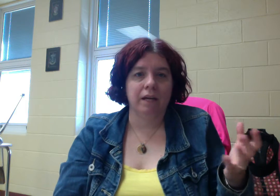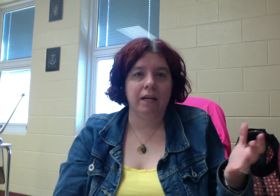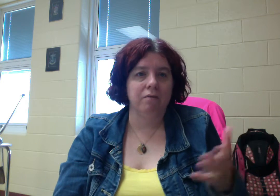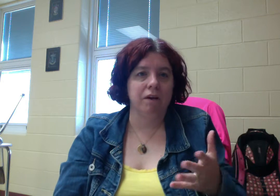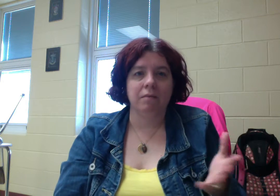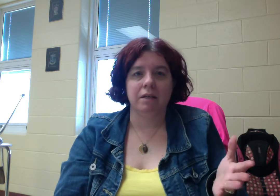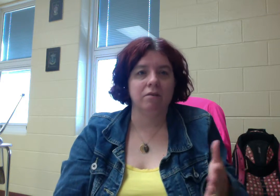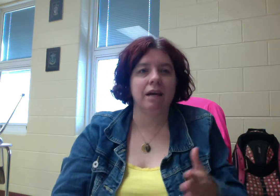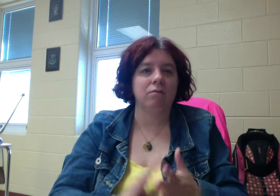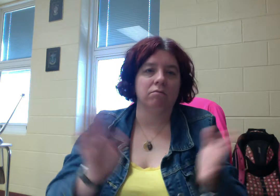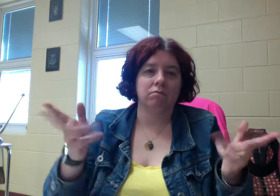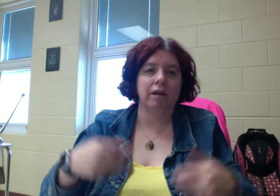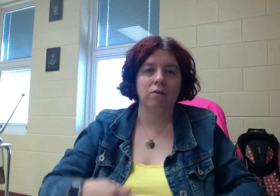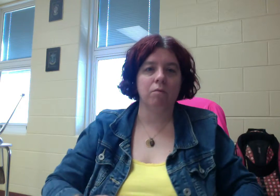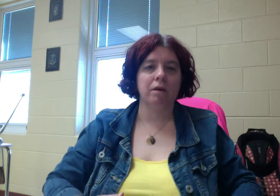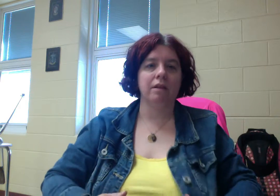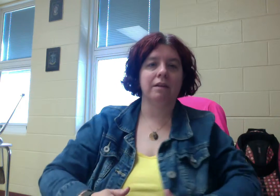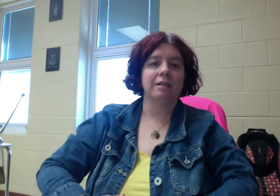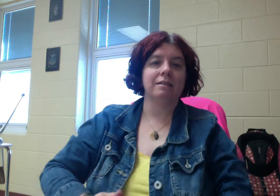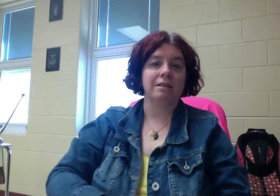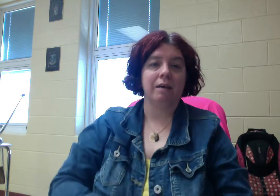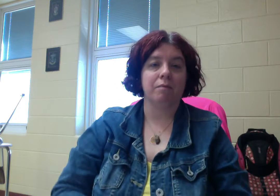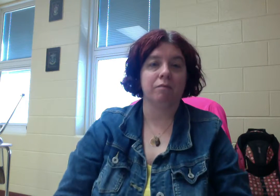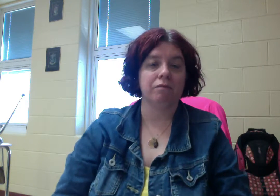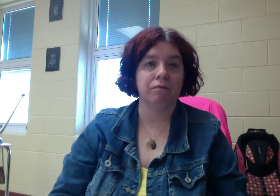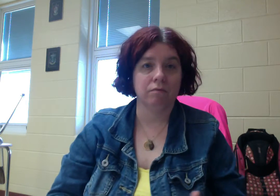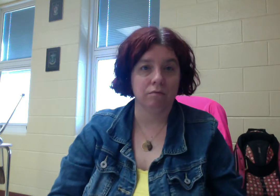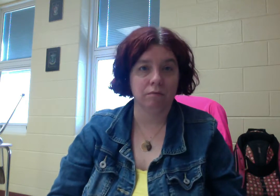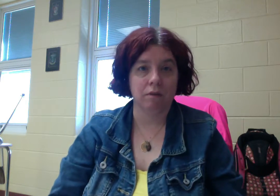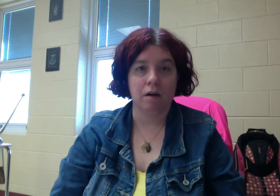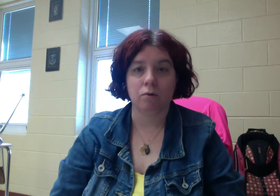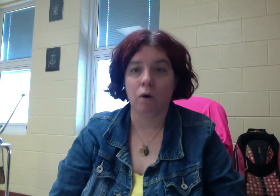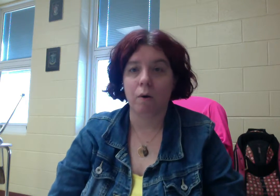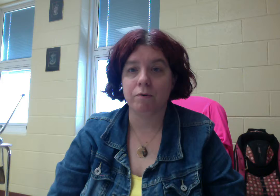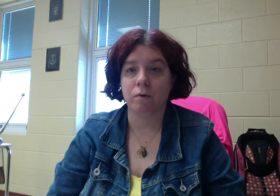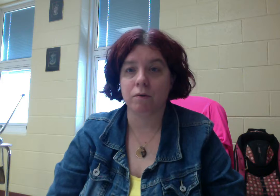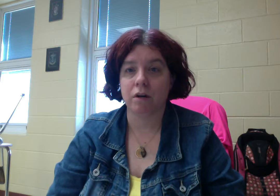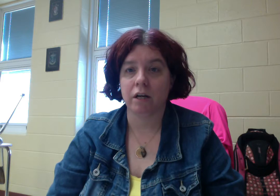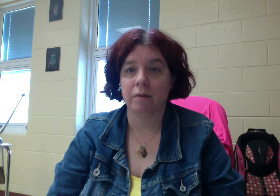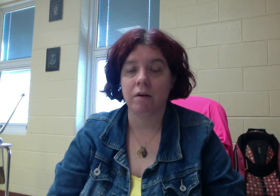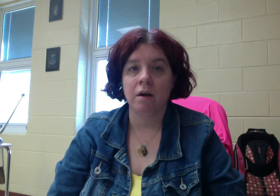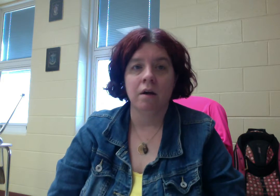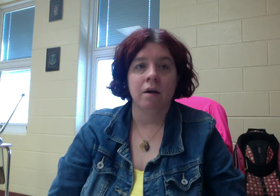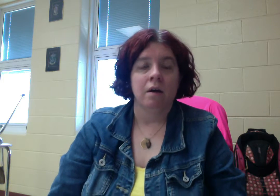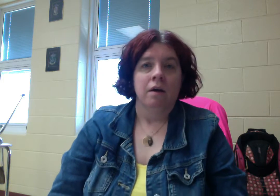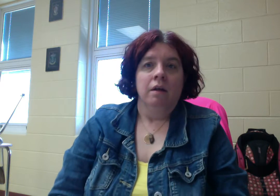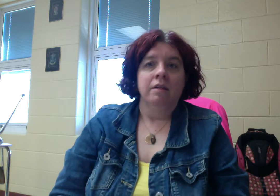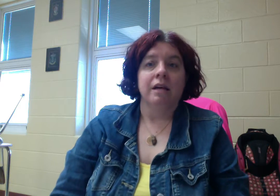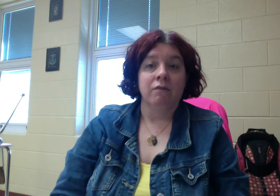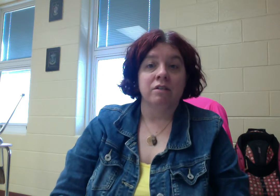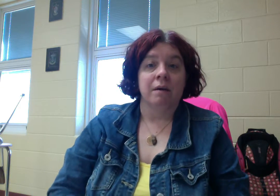eating family dinners. I don't know, but that's the type of grow up is what we're talking about. The sign for